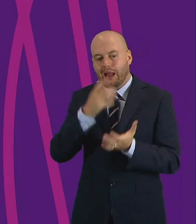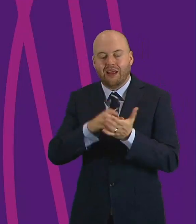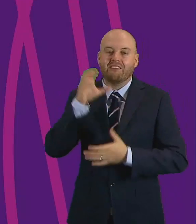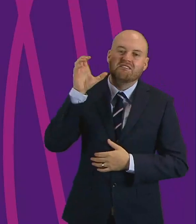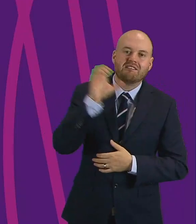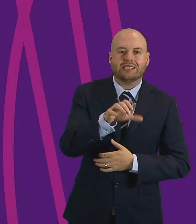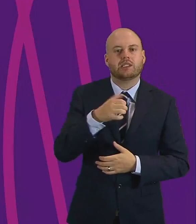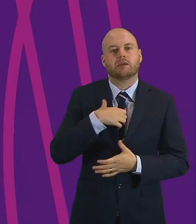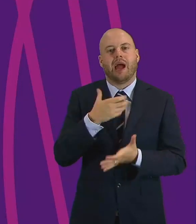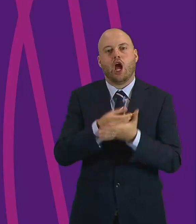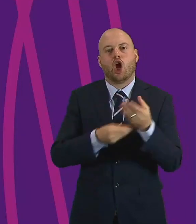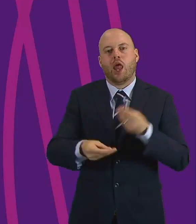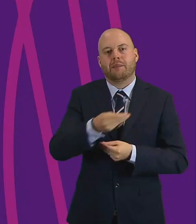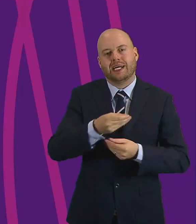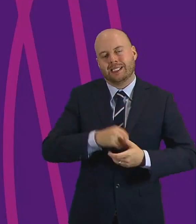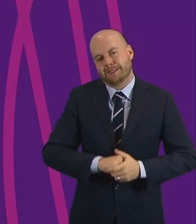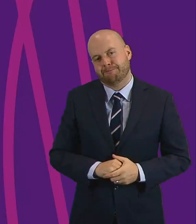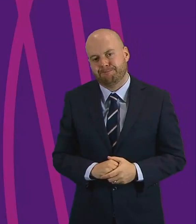rejecting austerity.